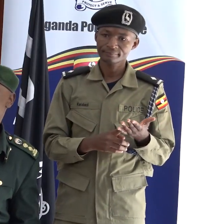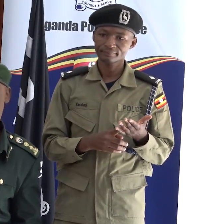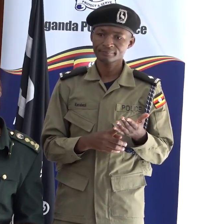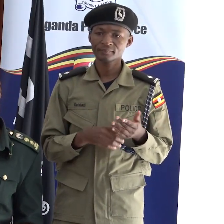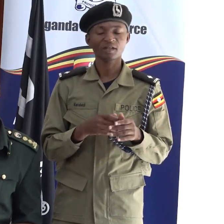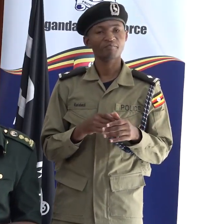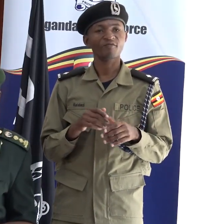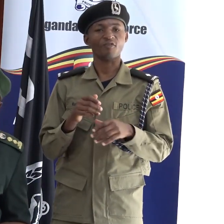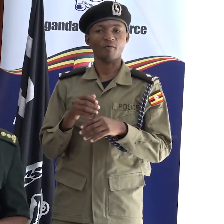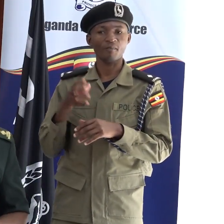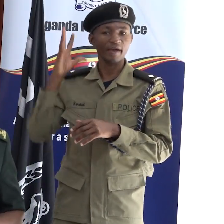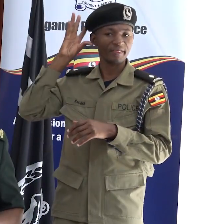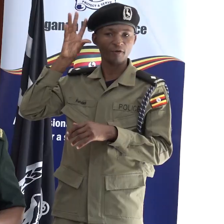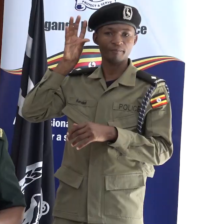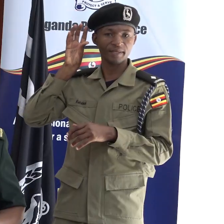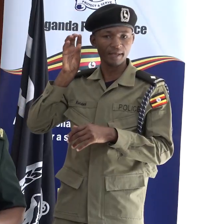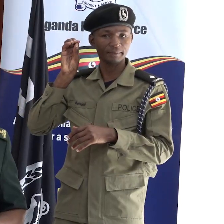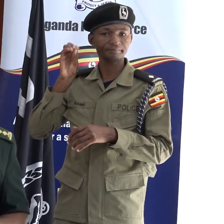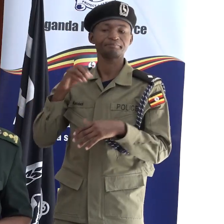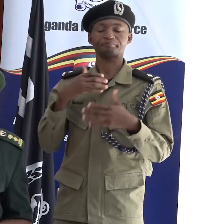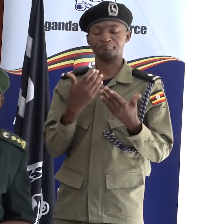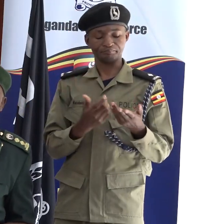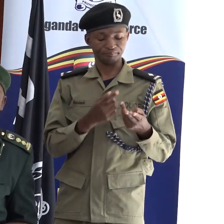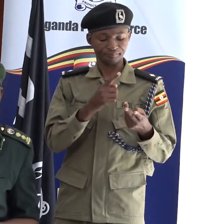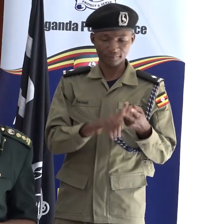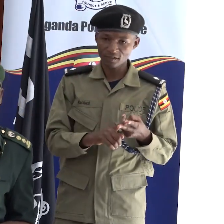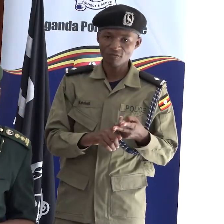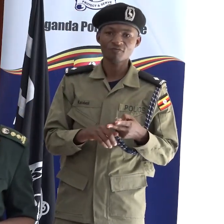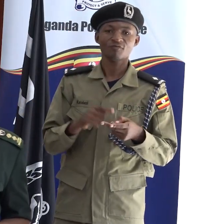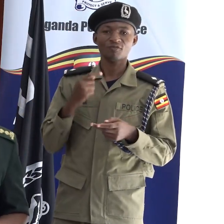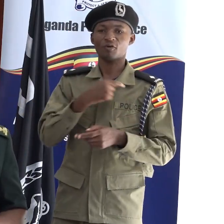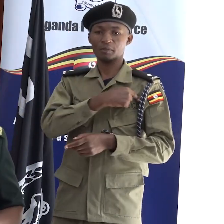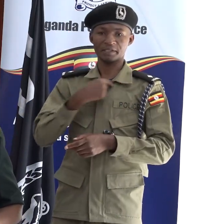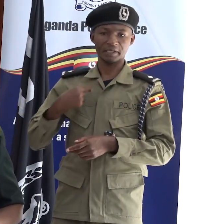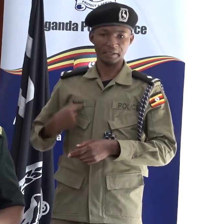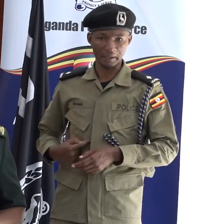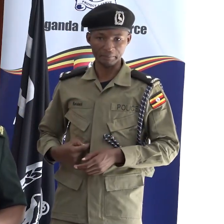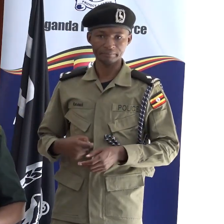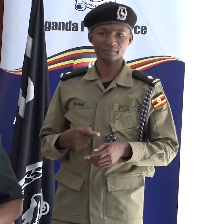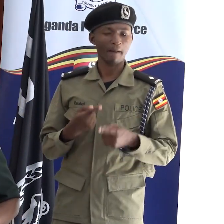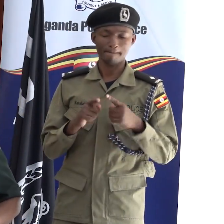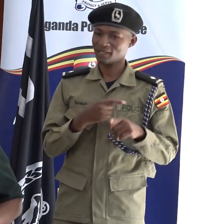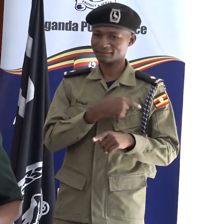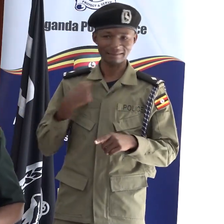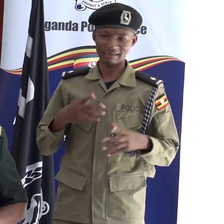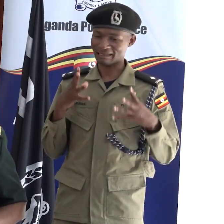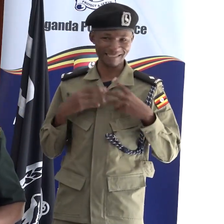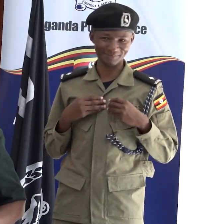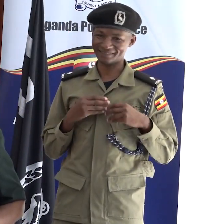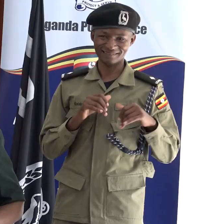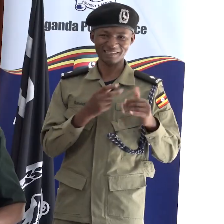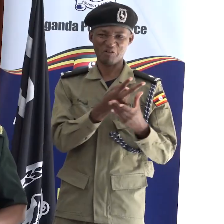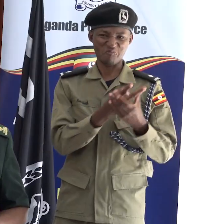an Ethiopian, you are a Chinese, but China doesn't allow dual